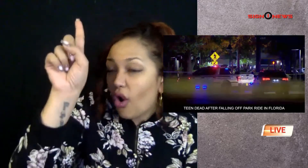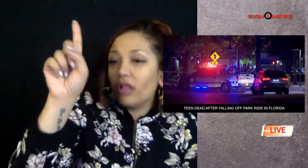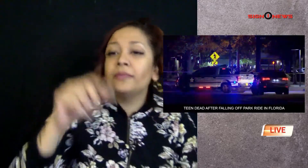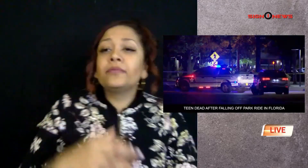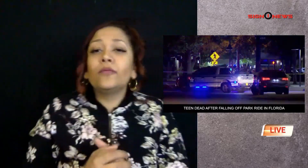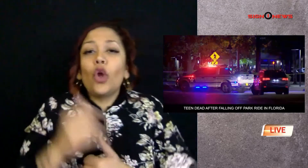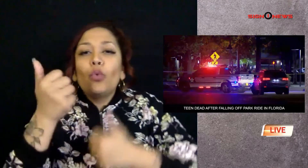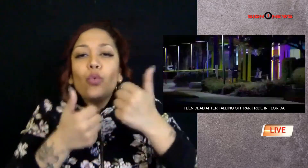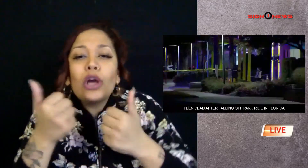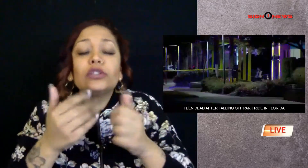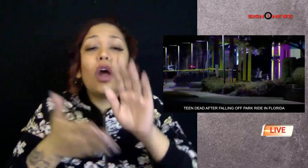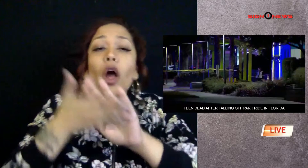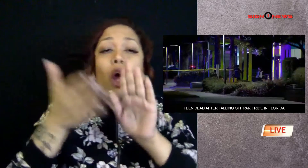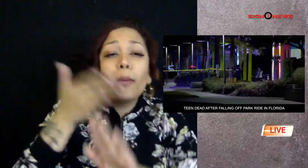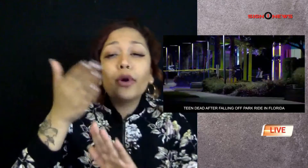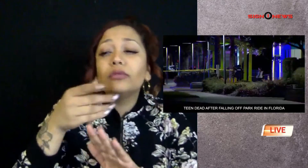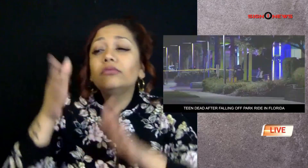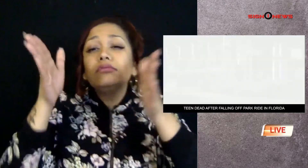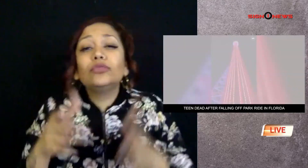340 feet tall.